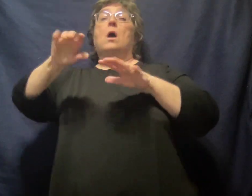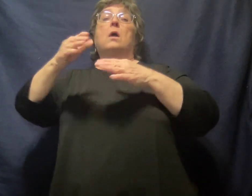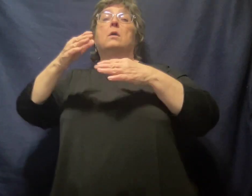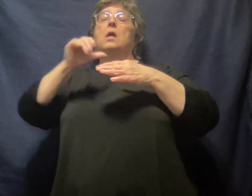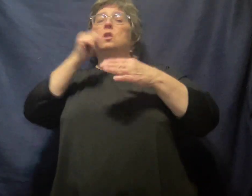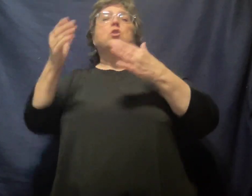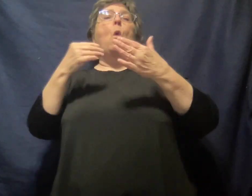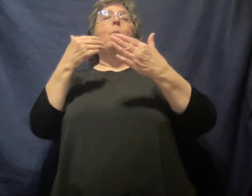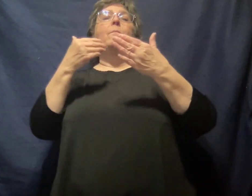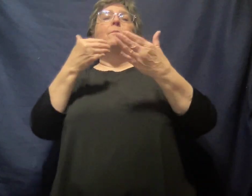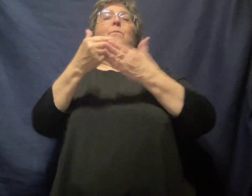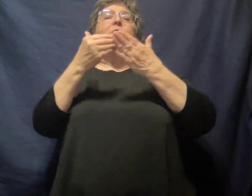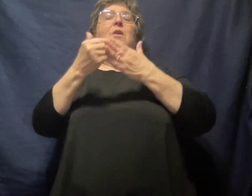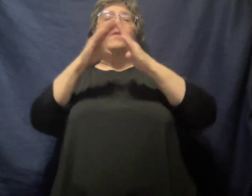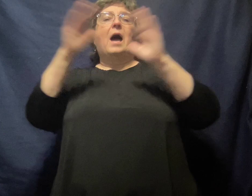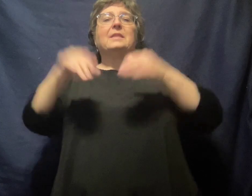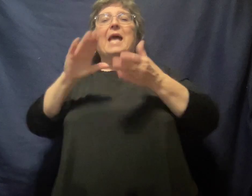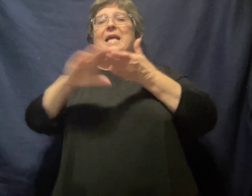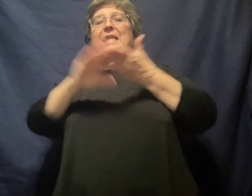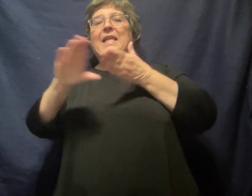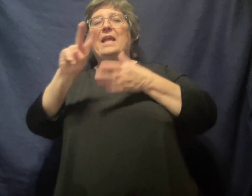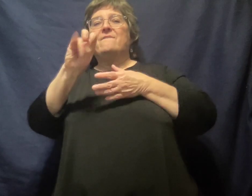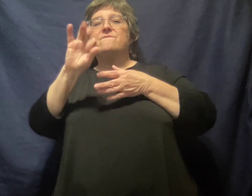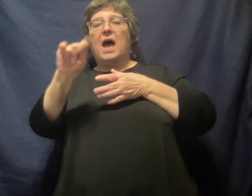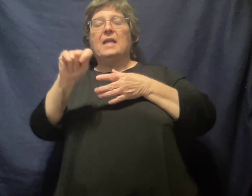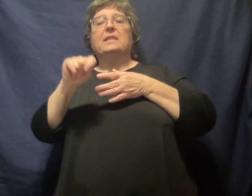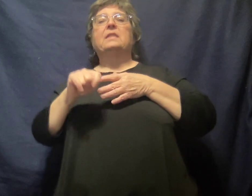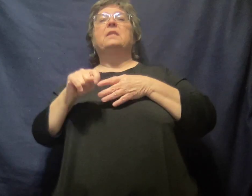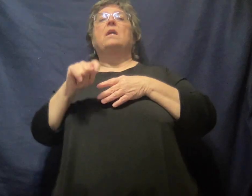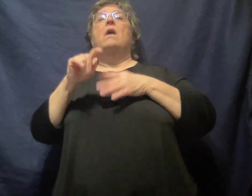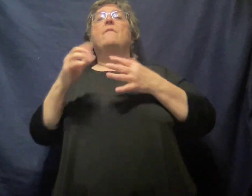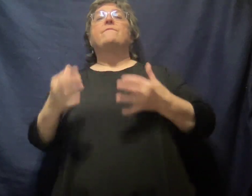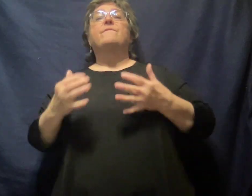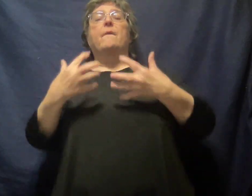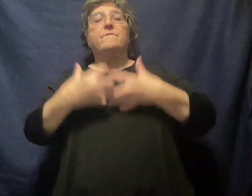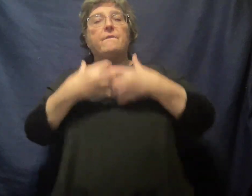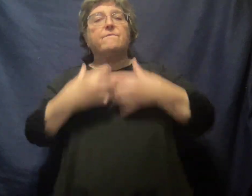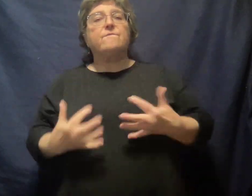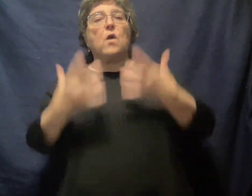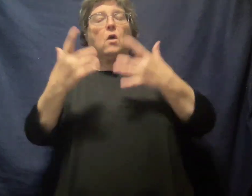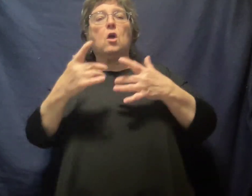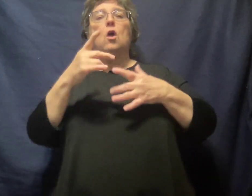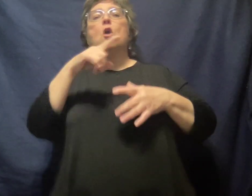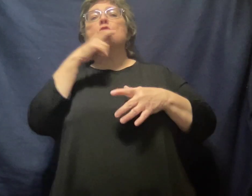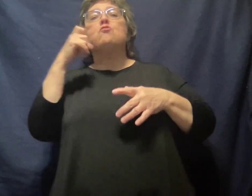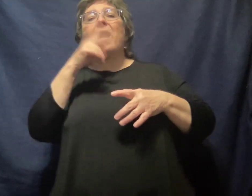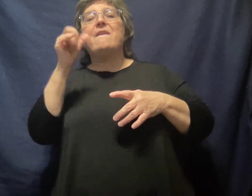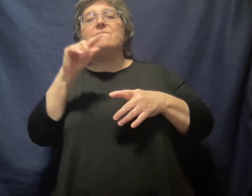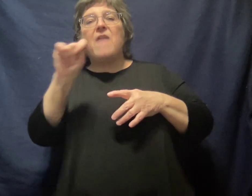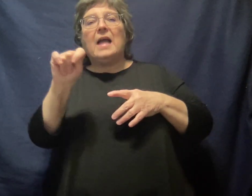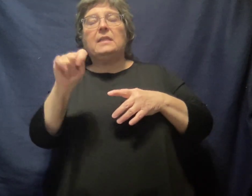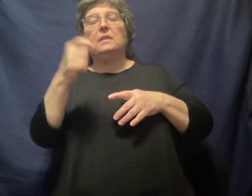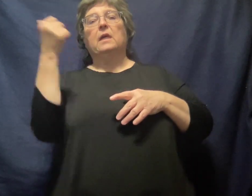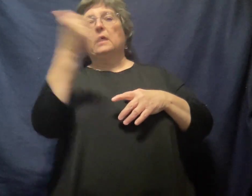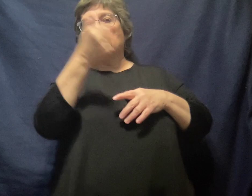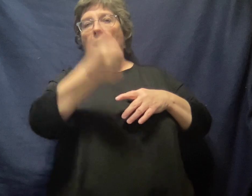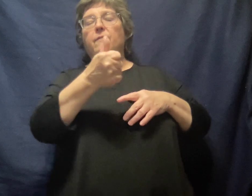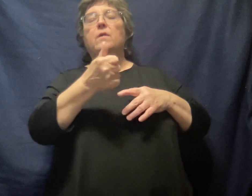your vents. You need to clean your gas vents from your furnace. You need to clean a dryer vent. Dryer vent alone itself can push back